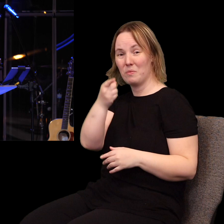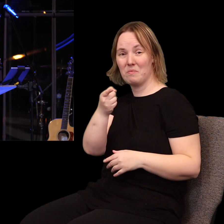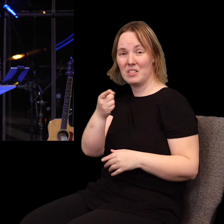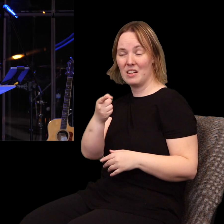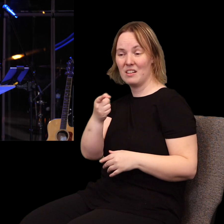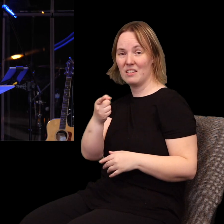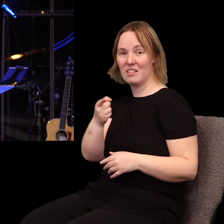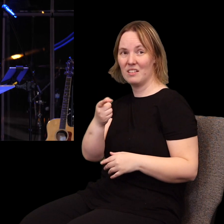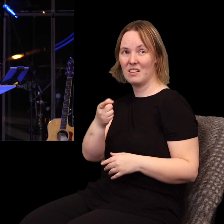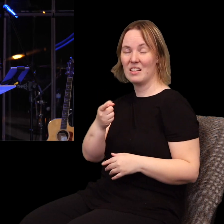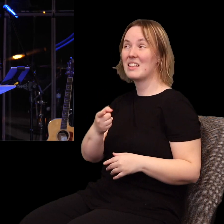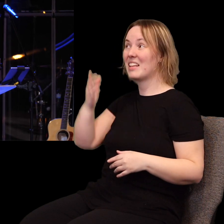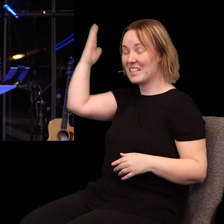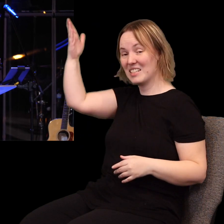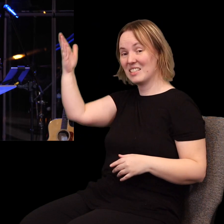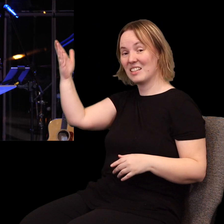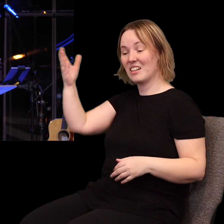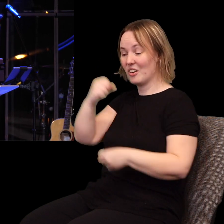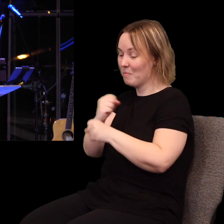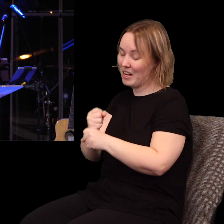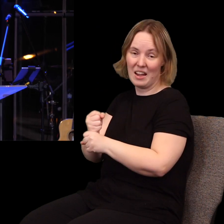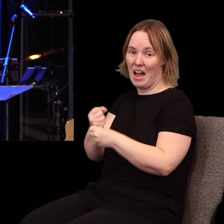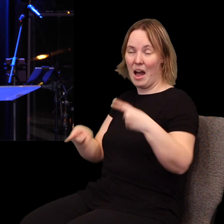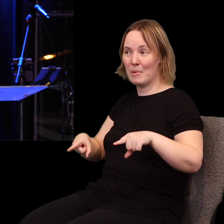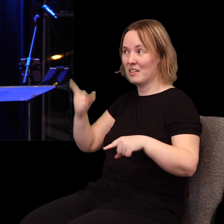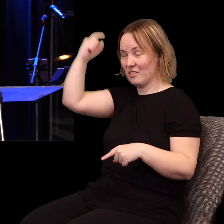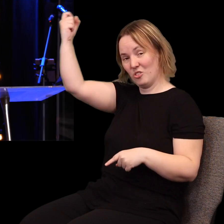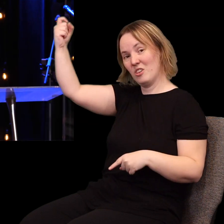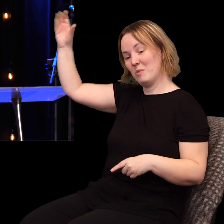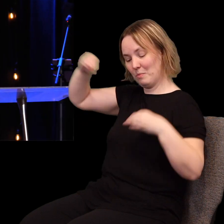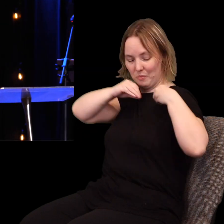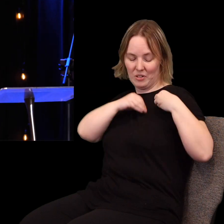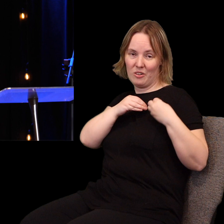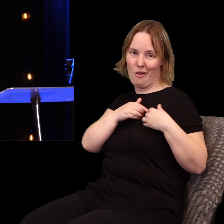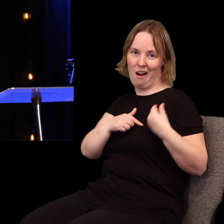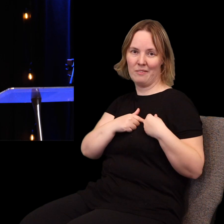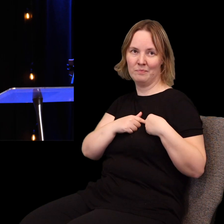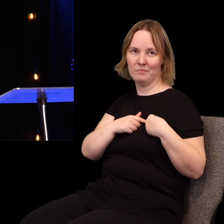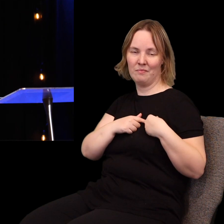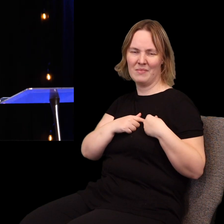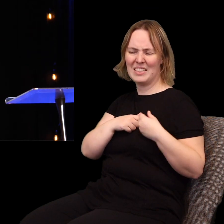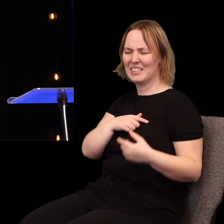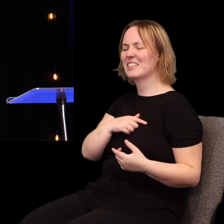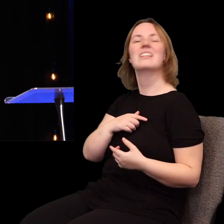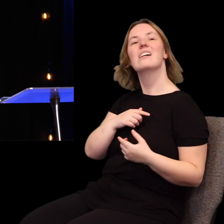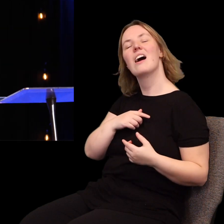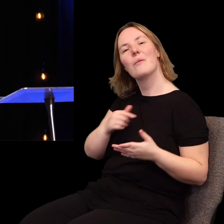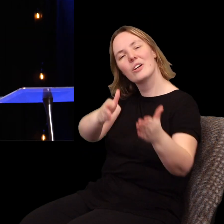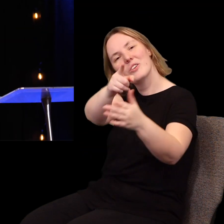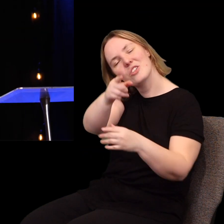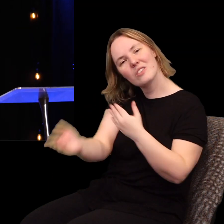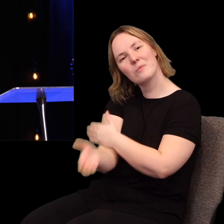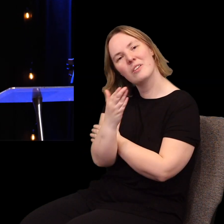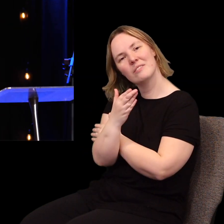he says to you and me, I am going to fulfill the dream I've placed in your heart. Now, that might sound like a cliche, but